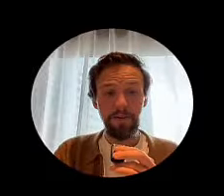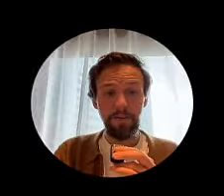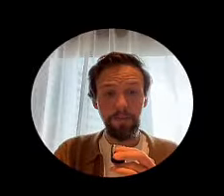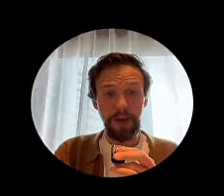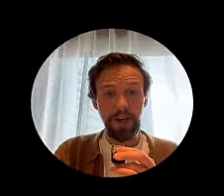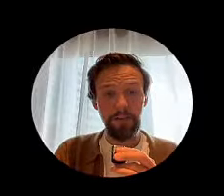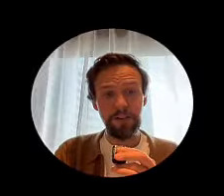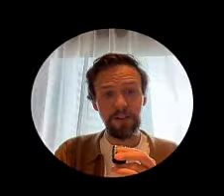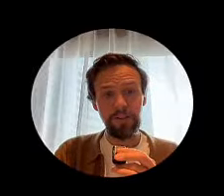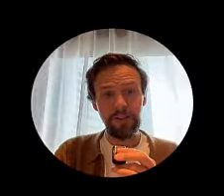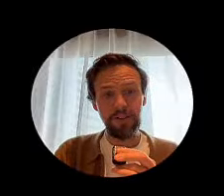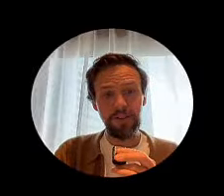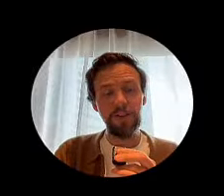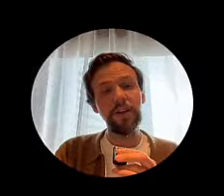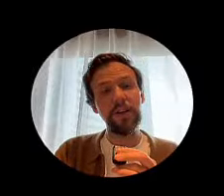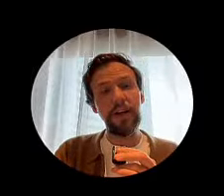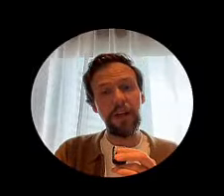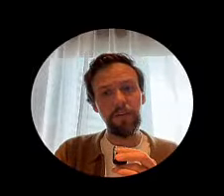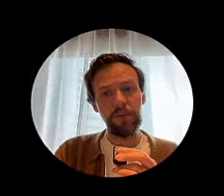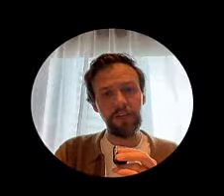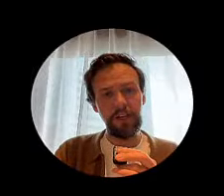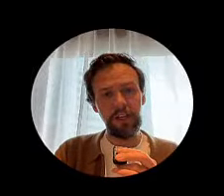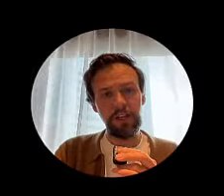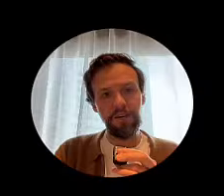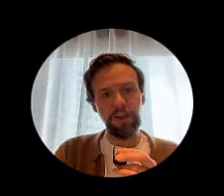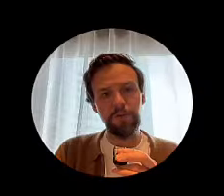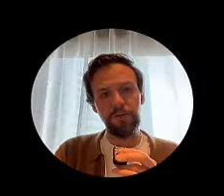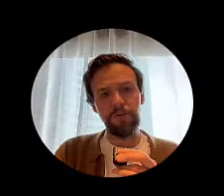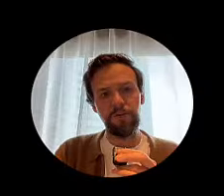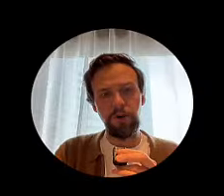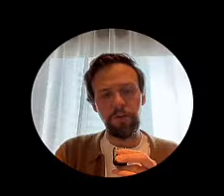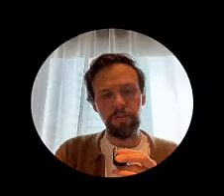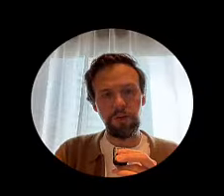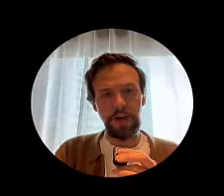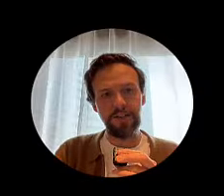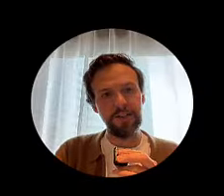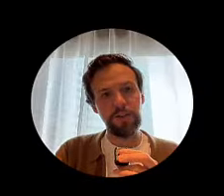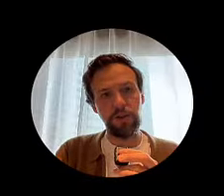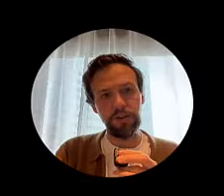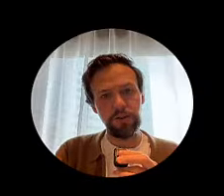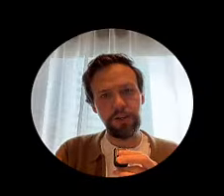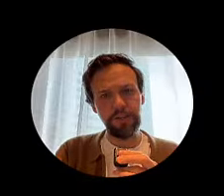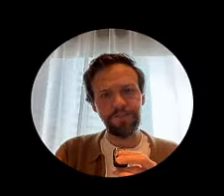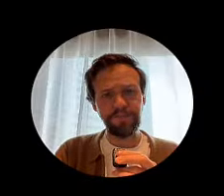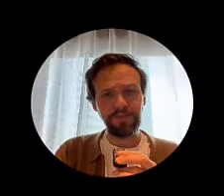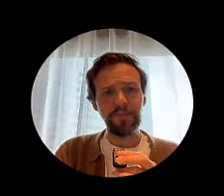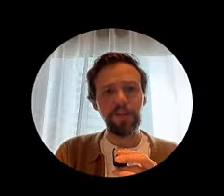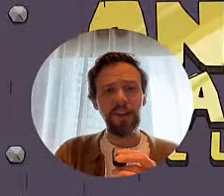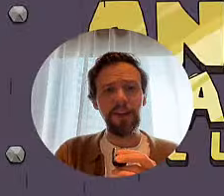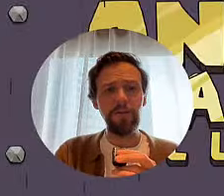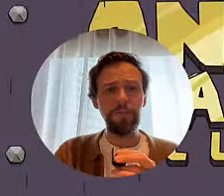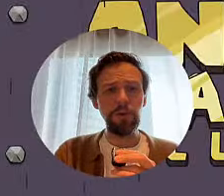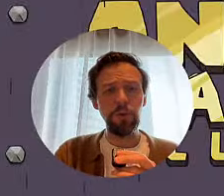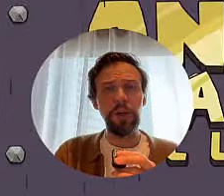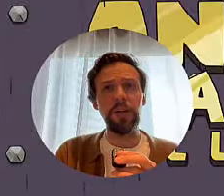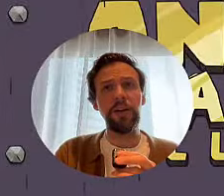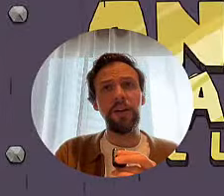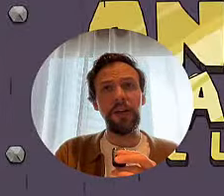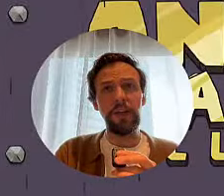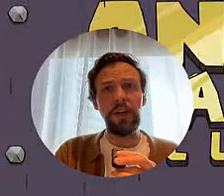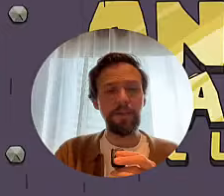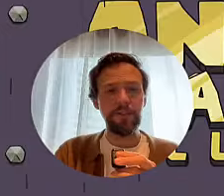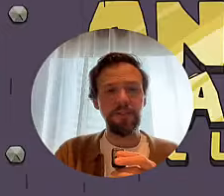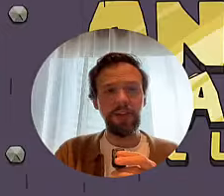Hi, my name is Clemens. I am an indie developer from Graz in Austria, and I've been